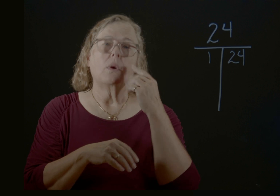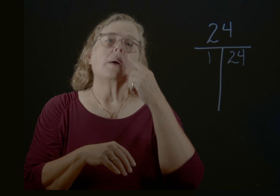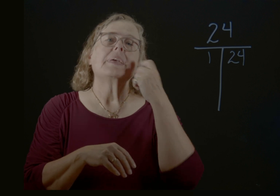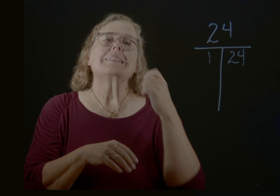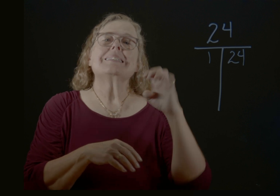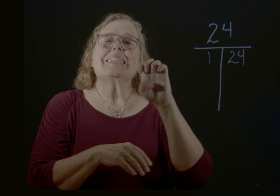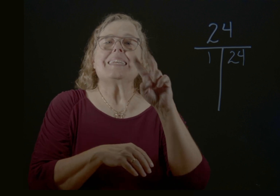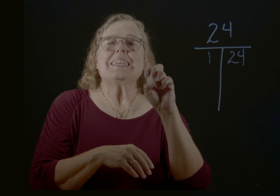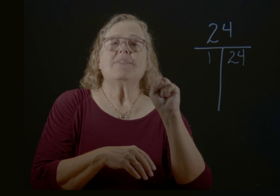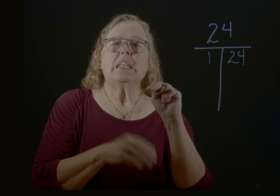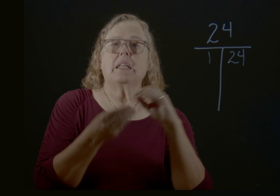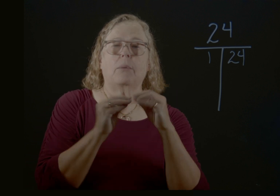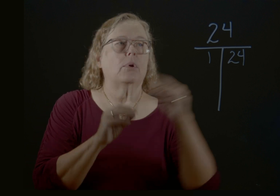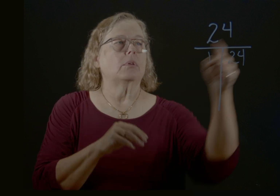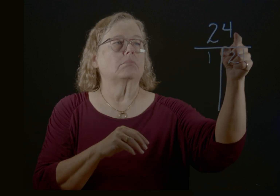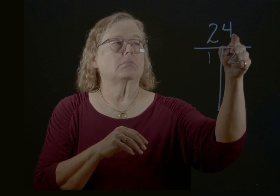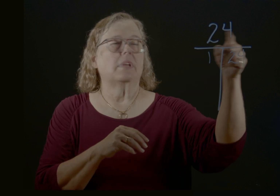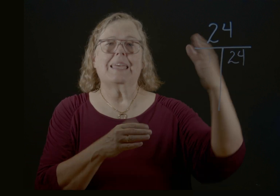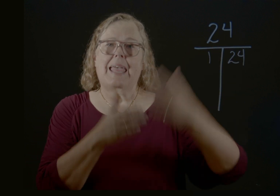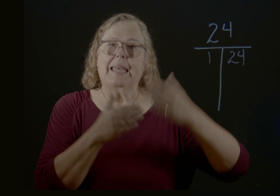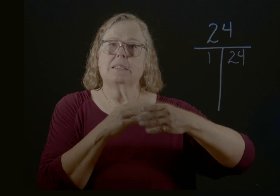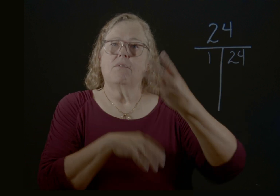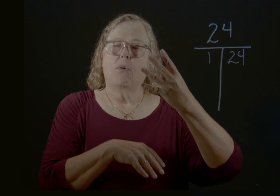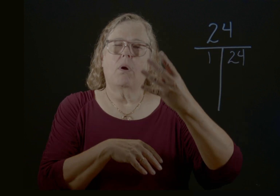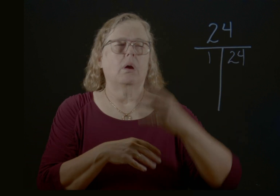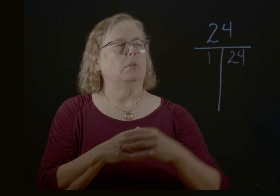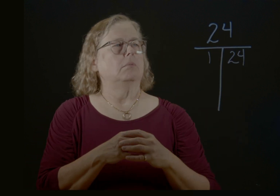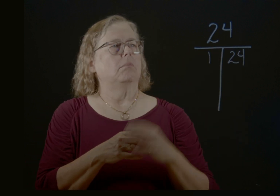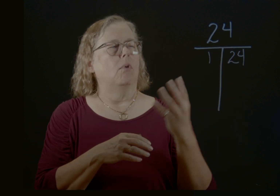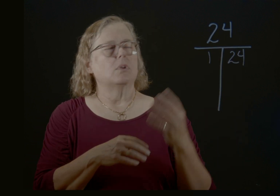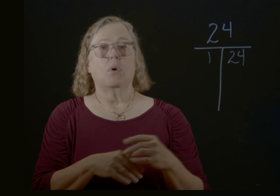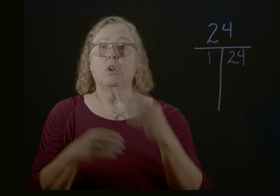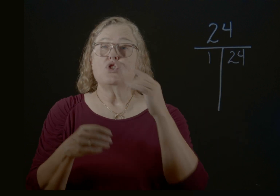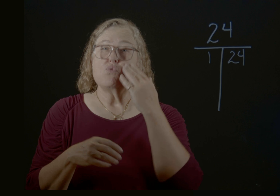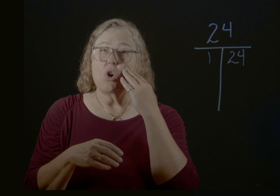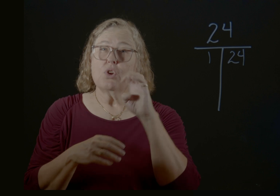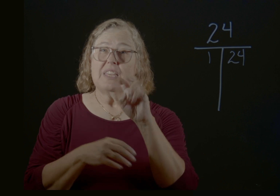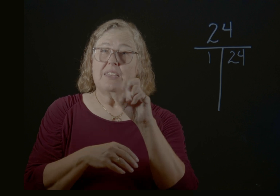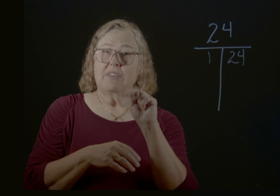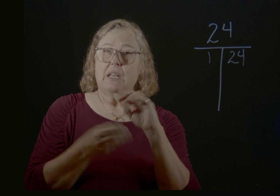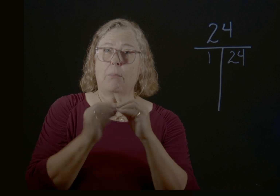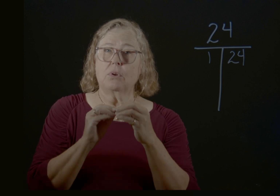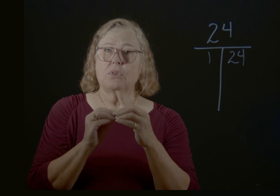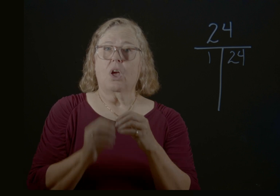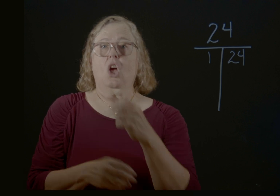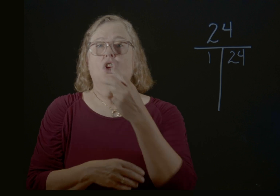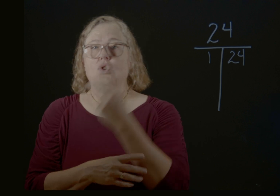sure? Because it is an even number. The last number is a 4. It's even. Do you know your even numbers? 2,